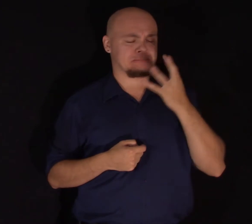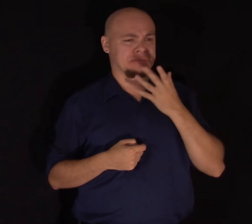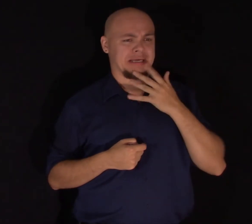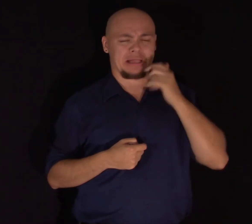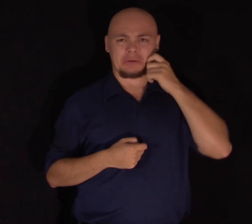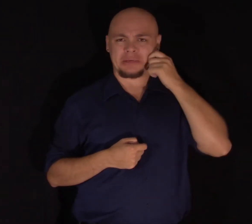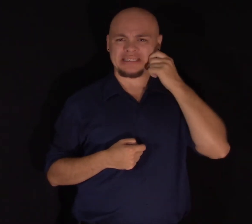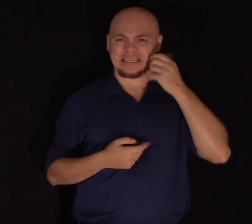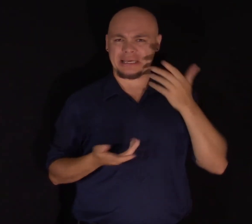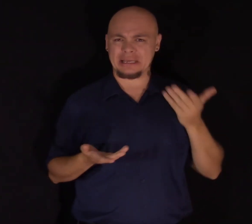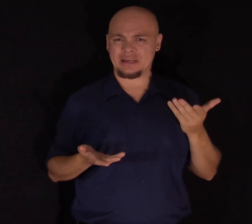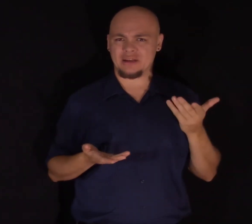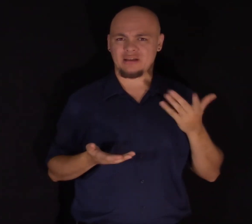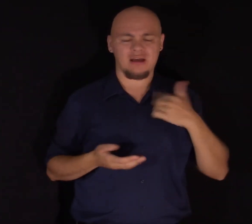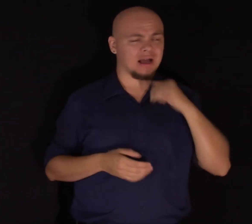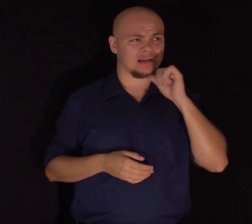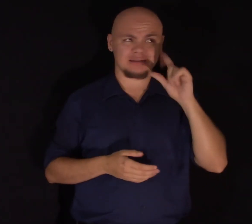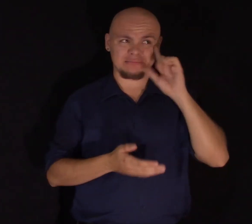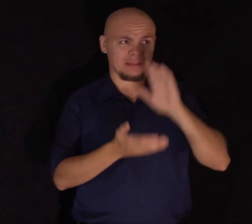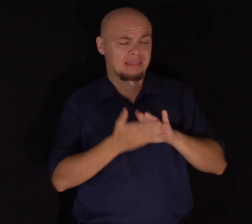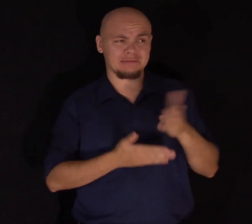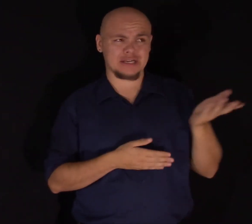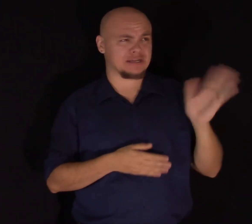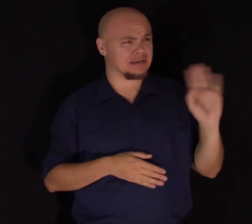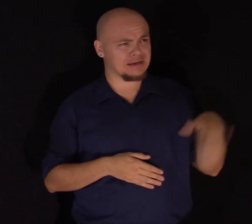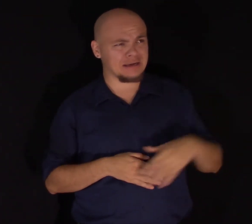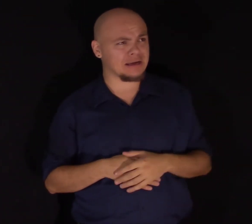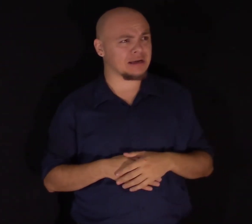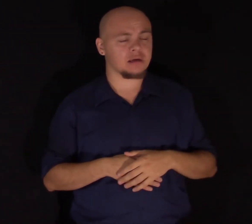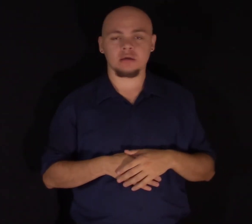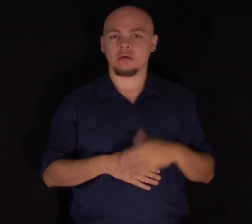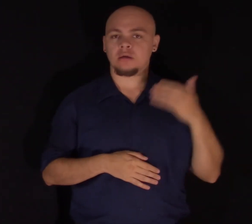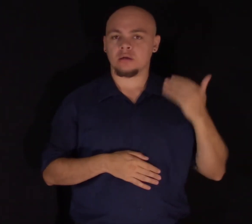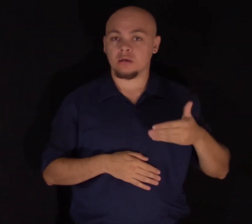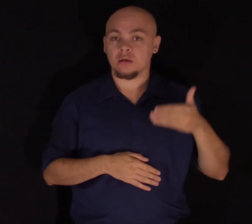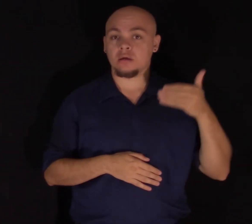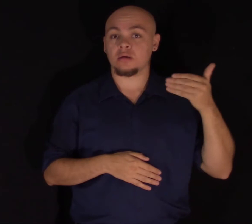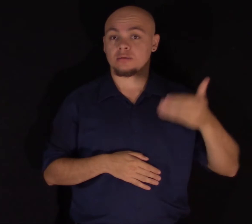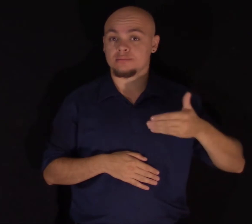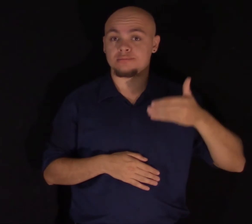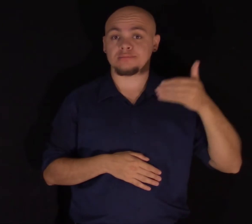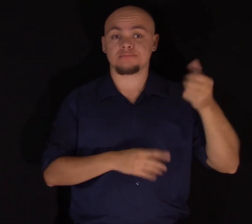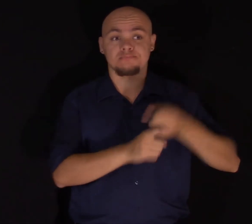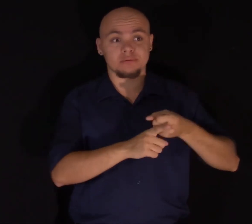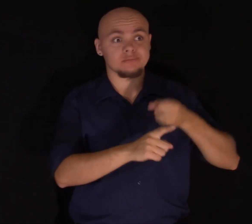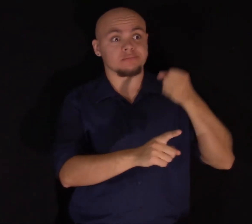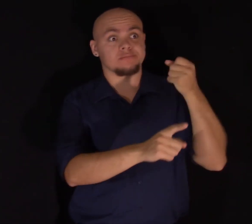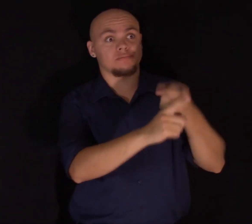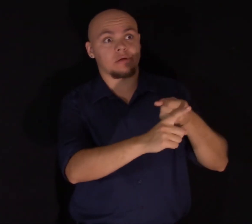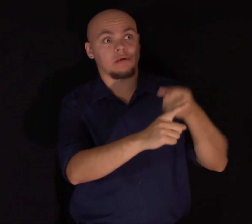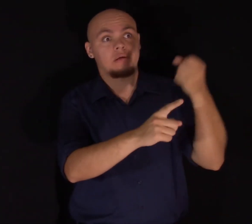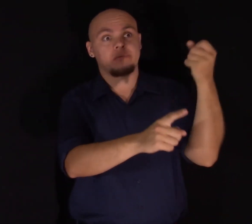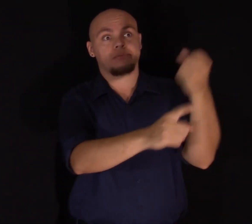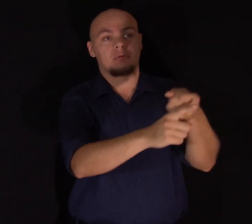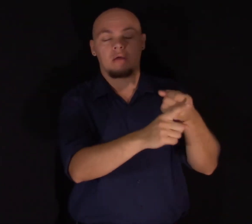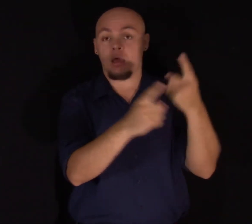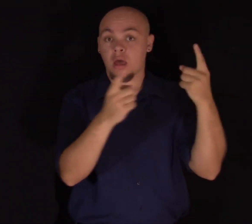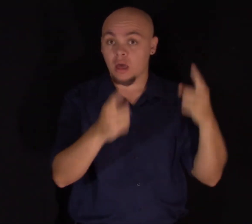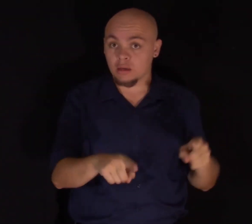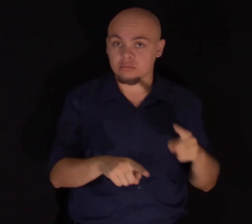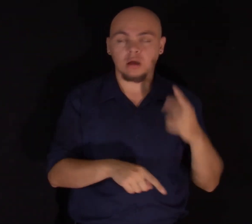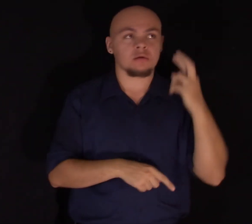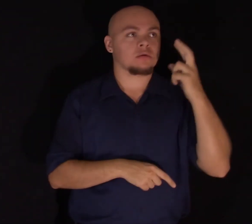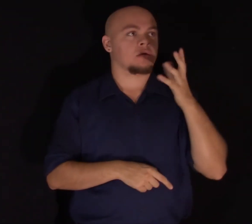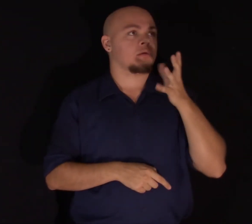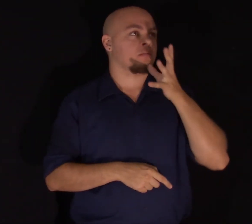skin. So I did not believe my parents. But more and more incidents began happening, and I realized my